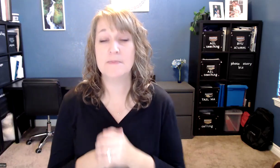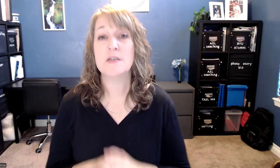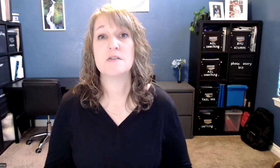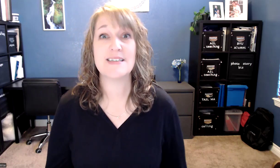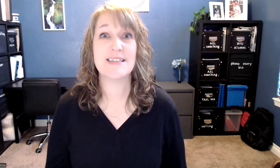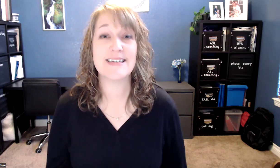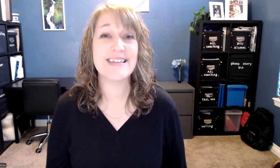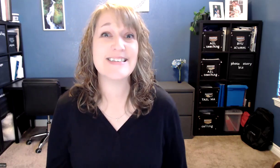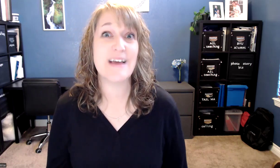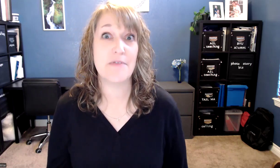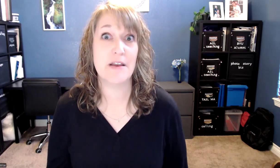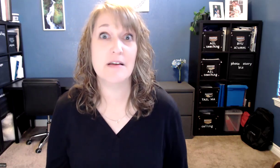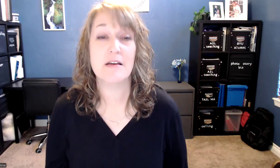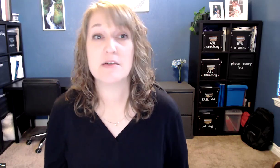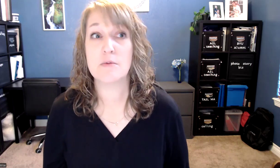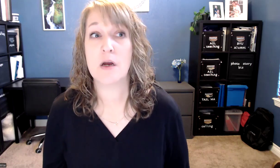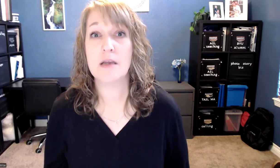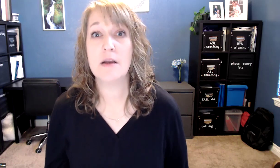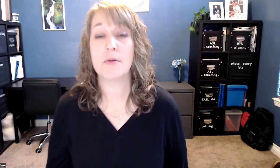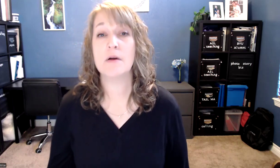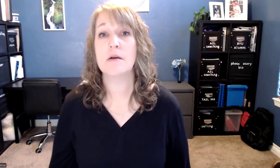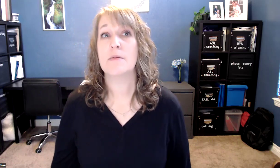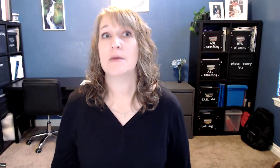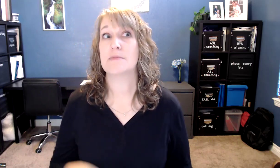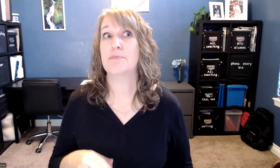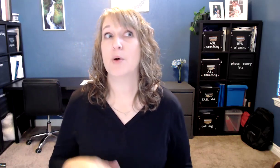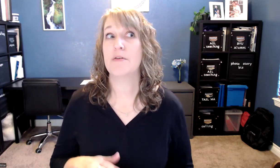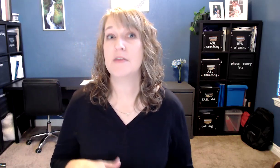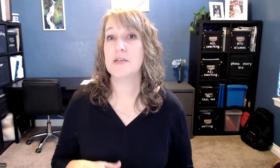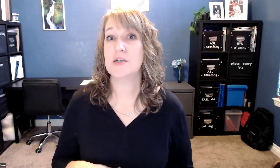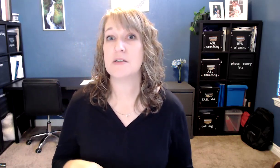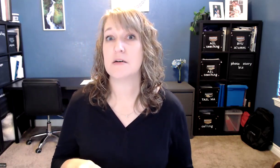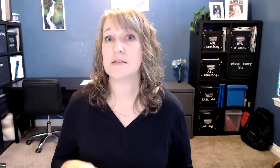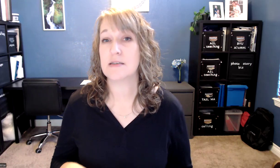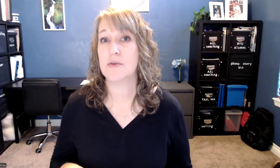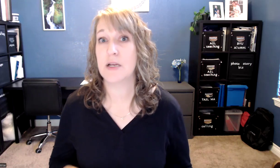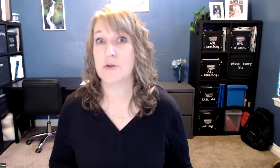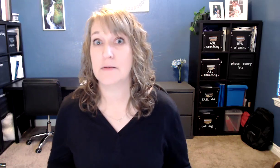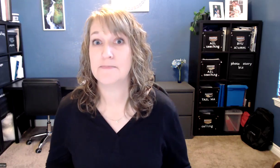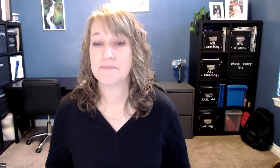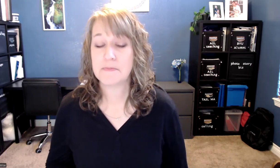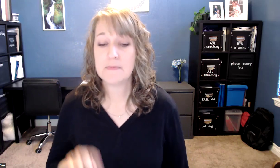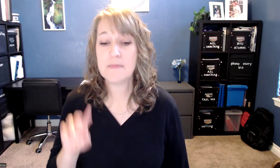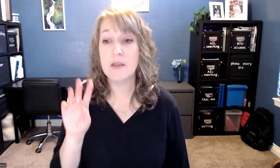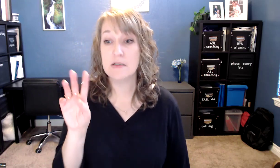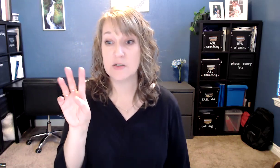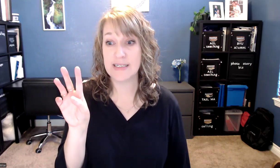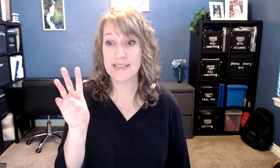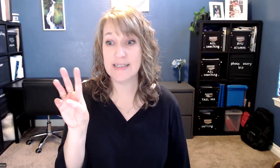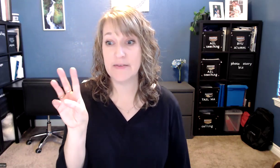so 67 is a rocking number because both of the digits are 6, 7, 8, or 9. So